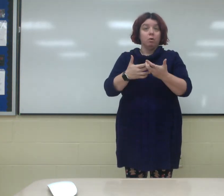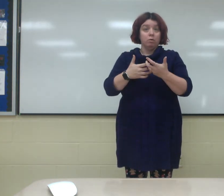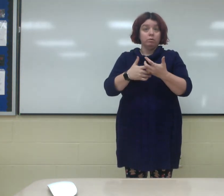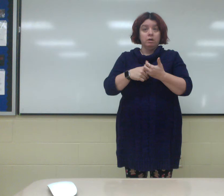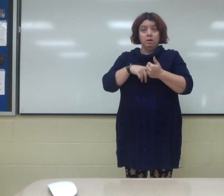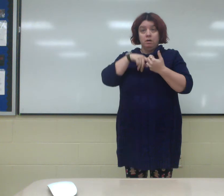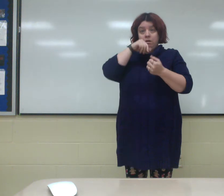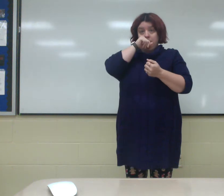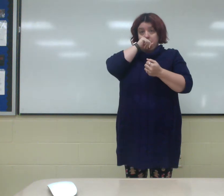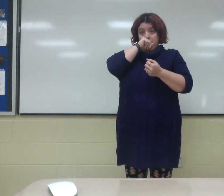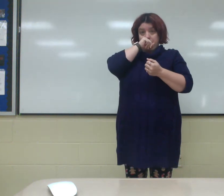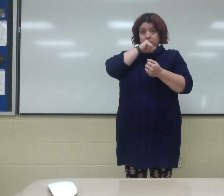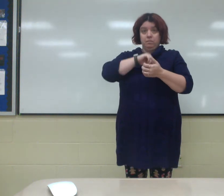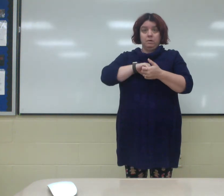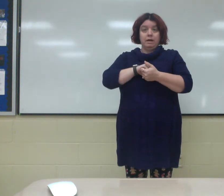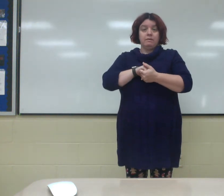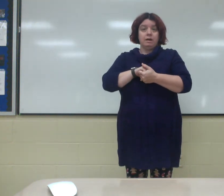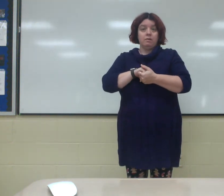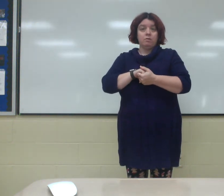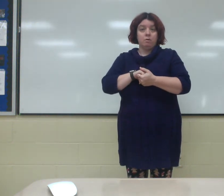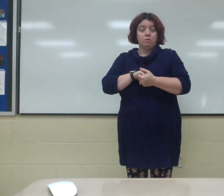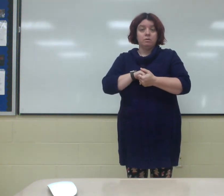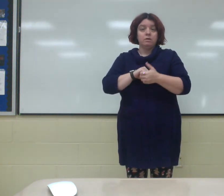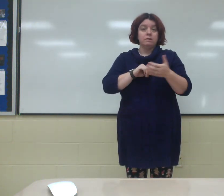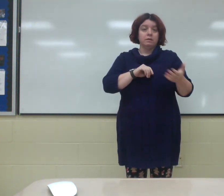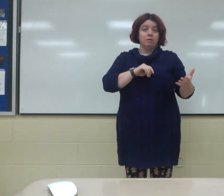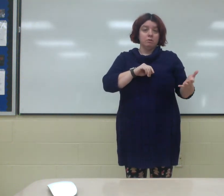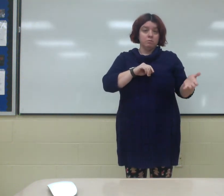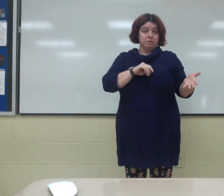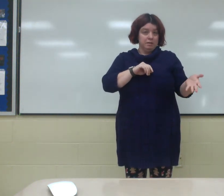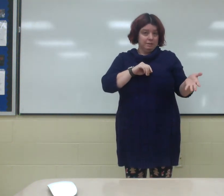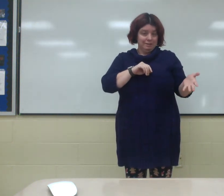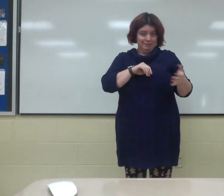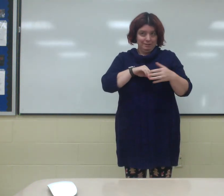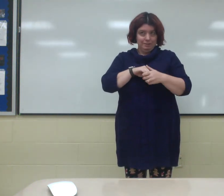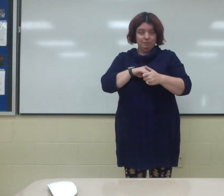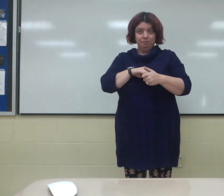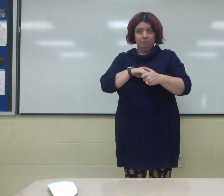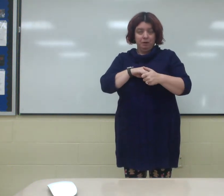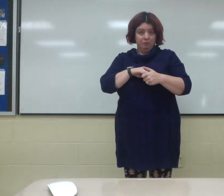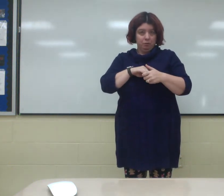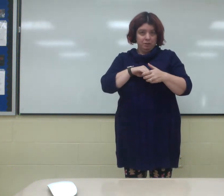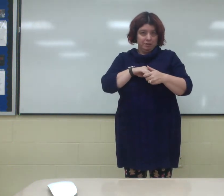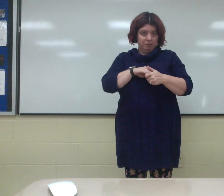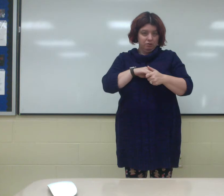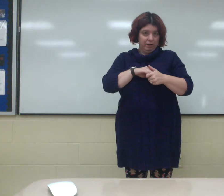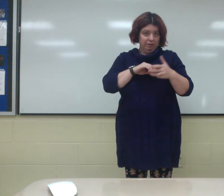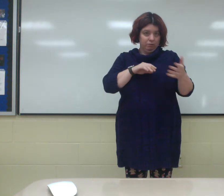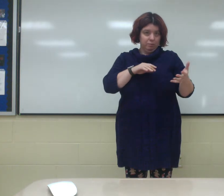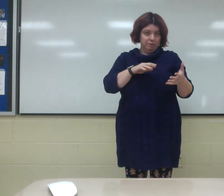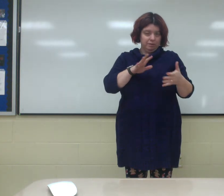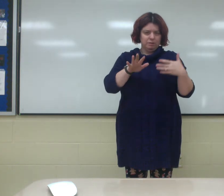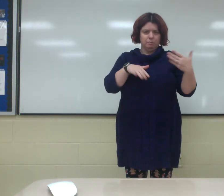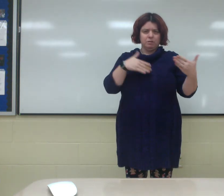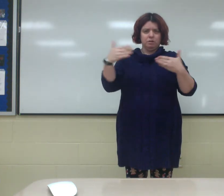cold. Okay, the other cold that you would see in sentences on the quiz next Friday, if we put sentences, but it's also